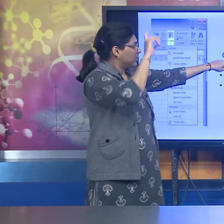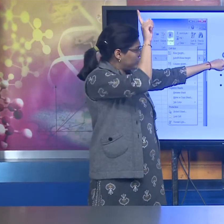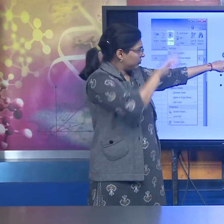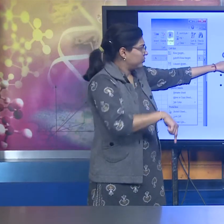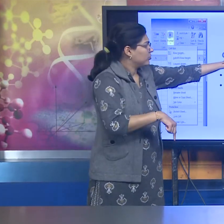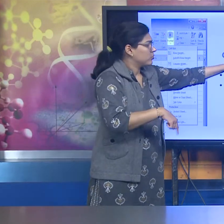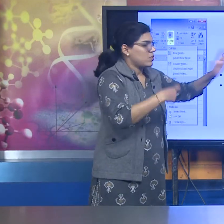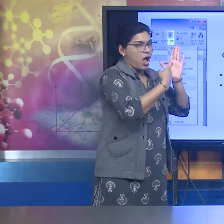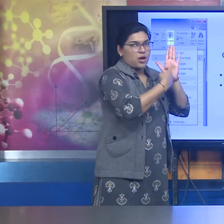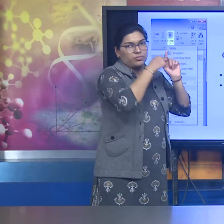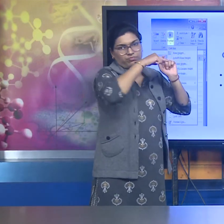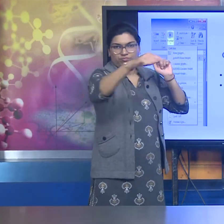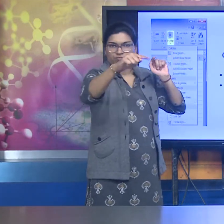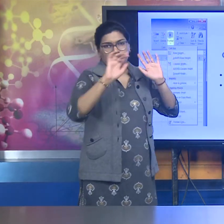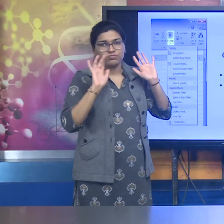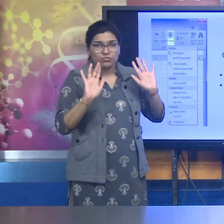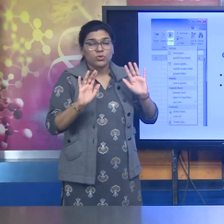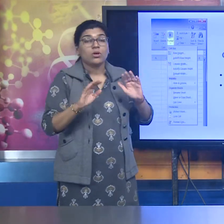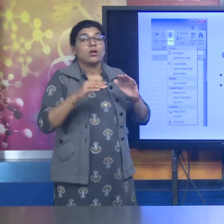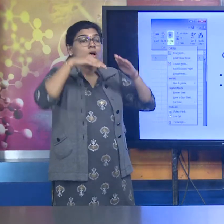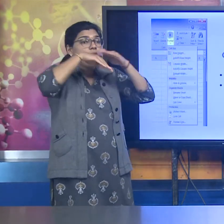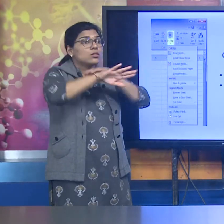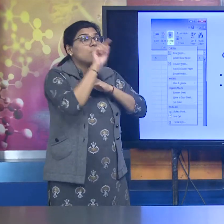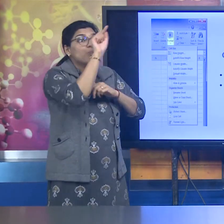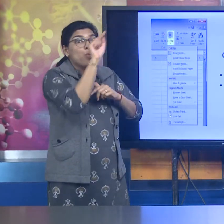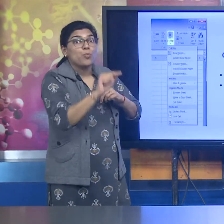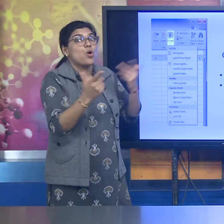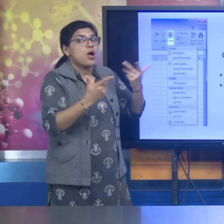Formatting columns and